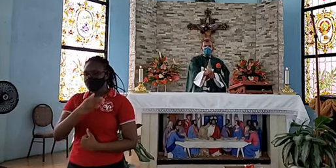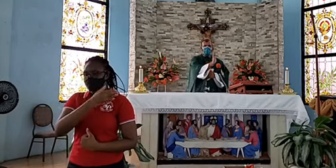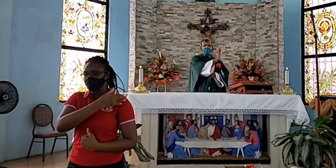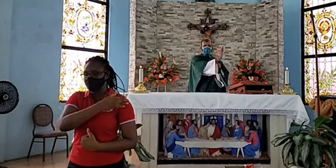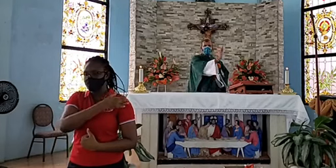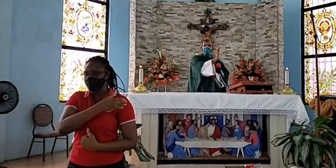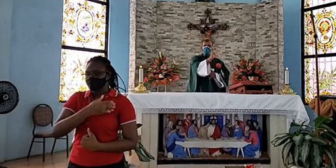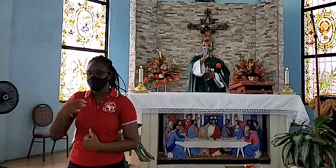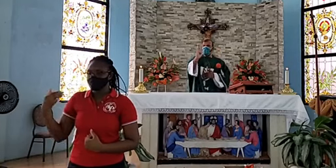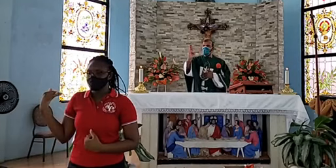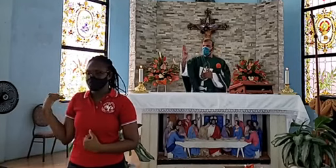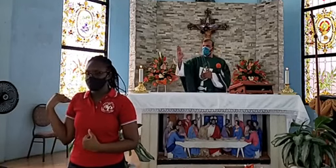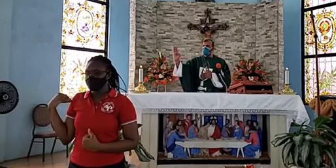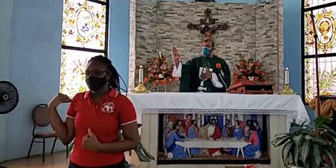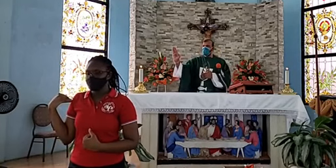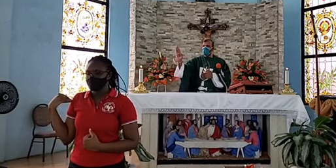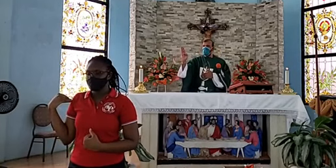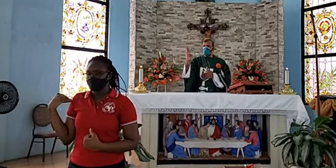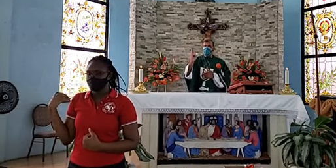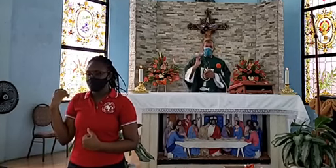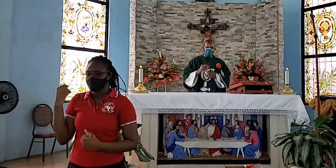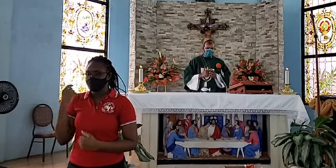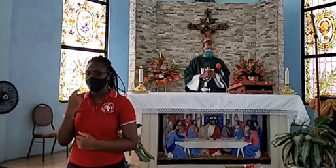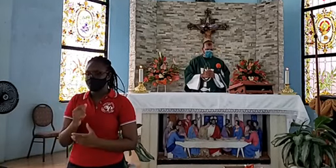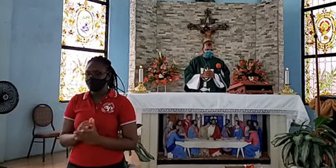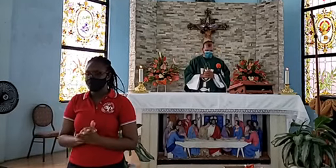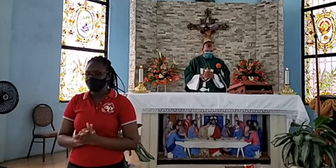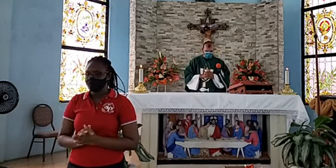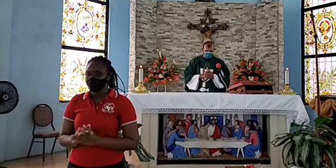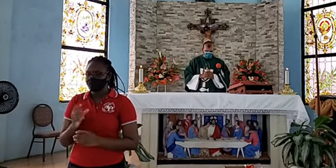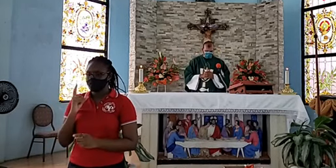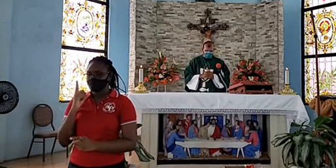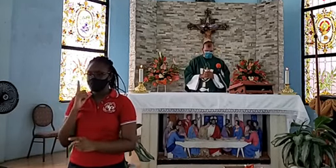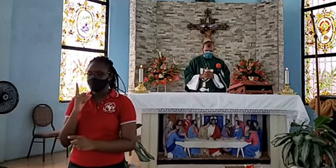Son and Holy Spirit.